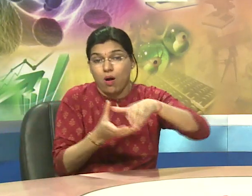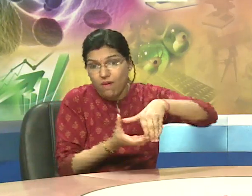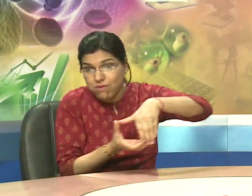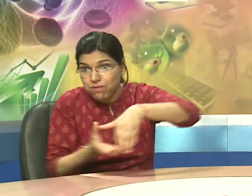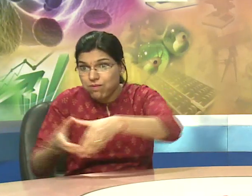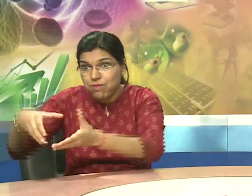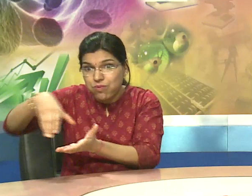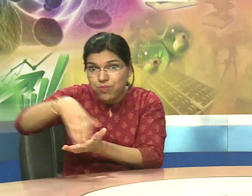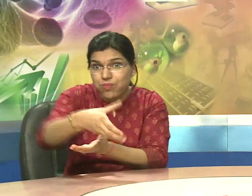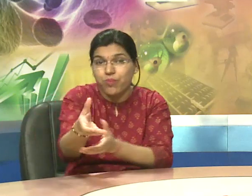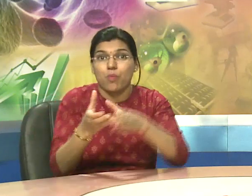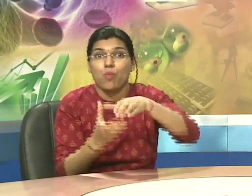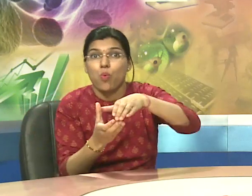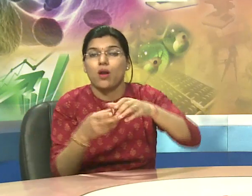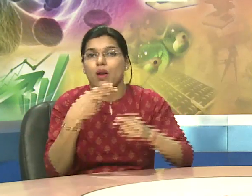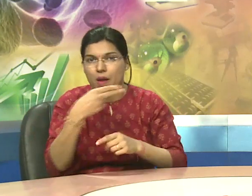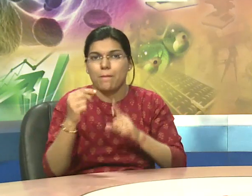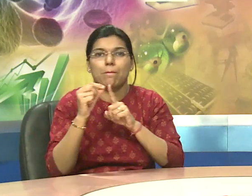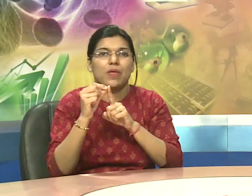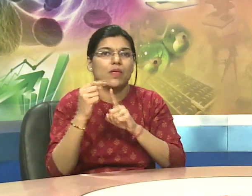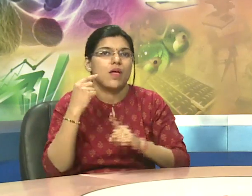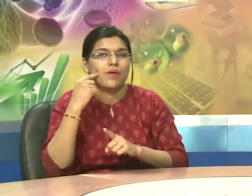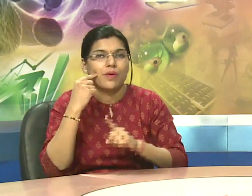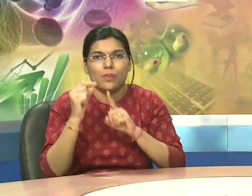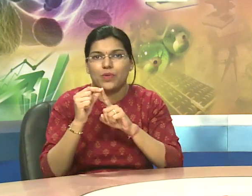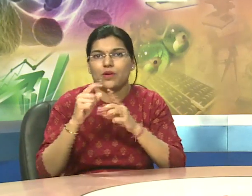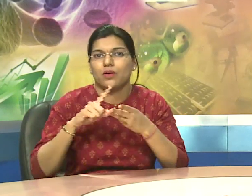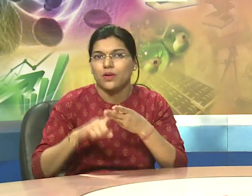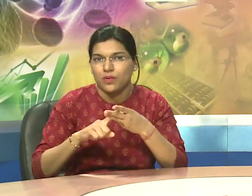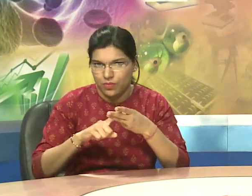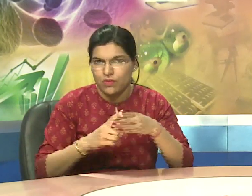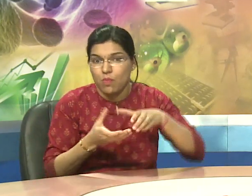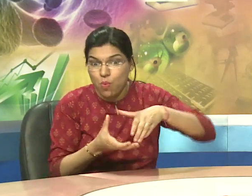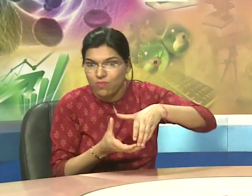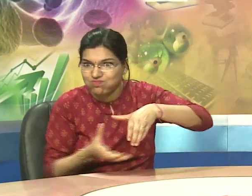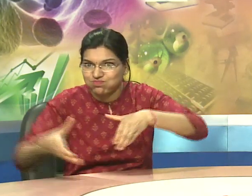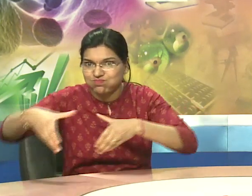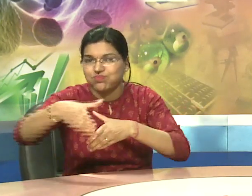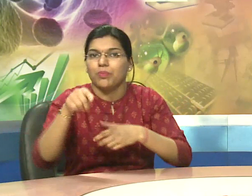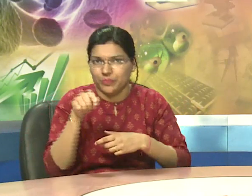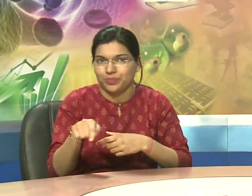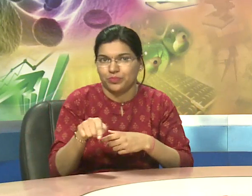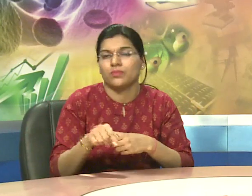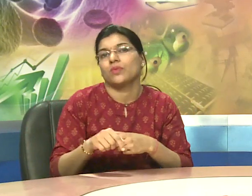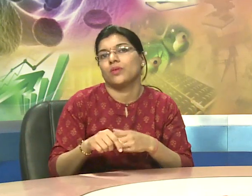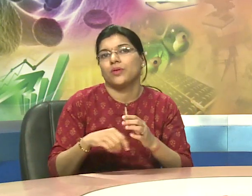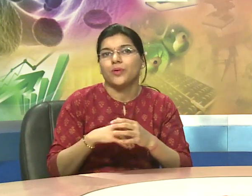seen the pipe in your home, but not like that. It is more thicker than